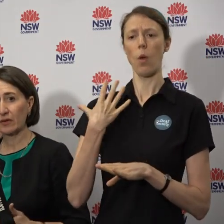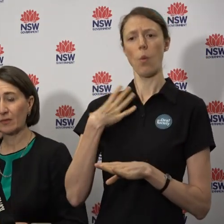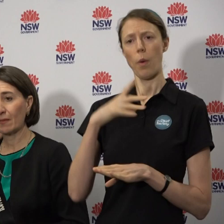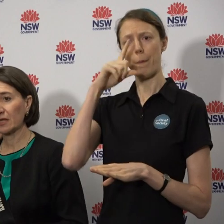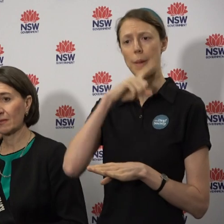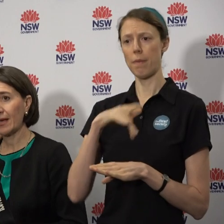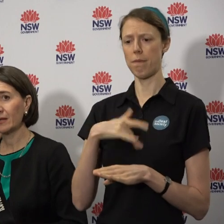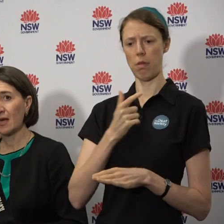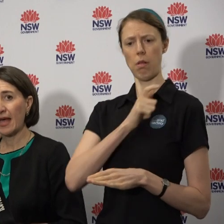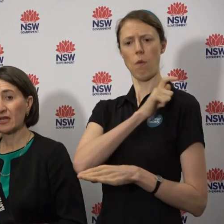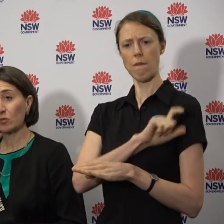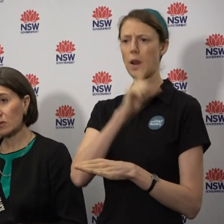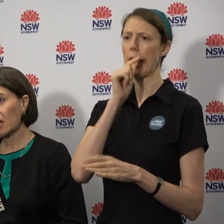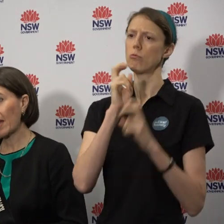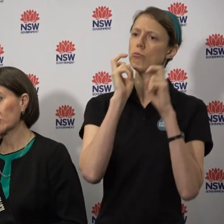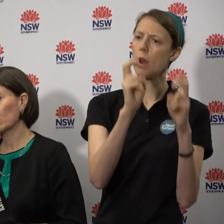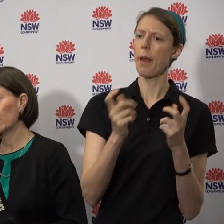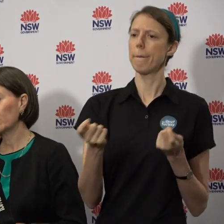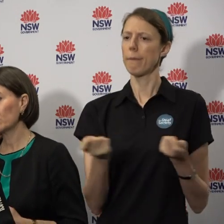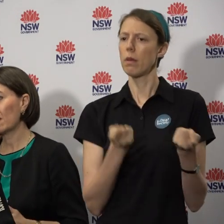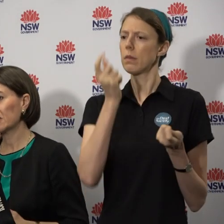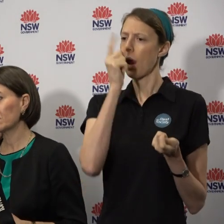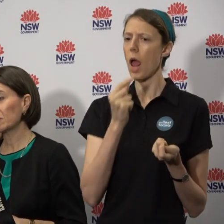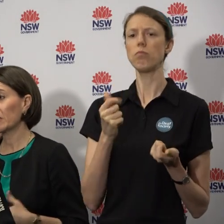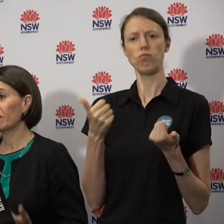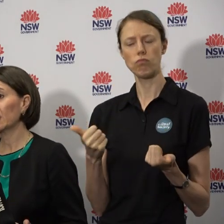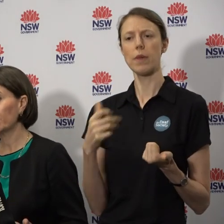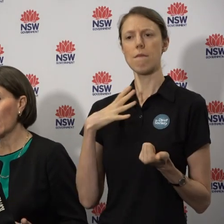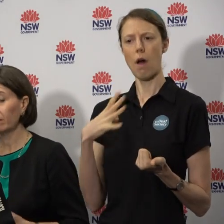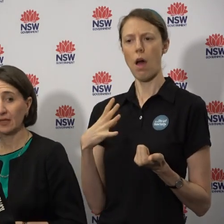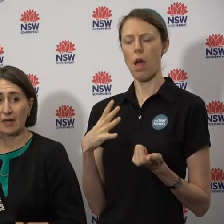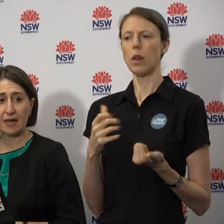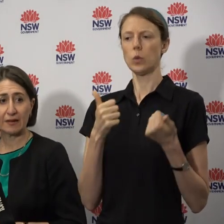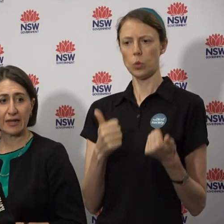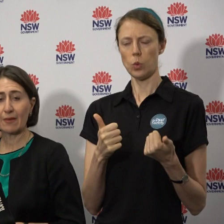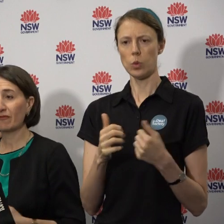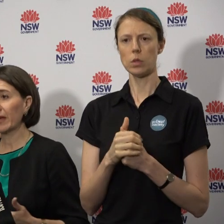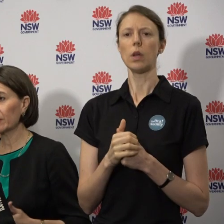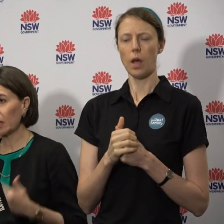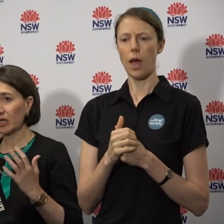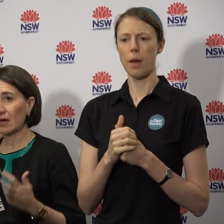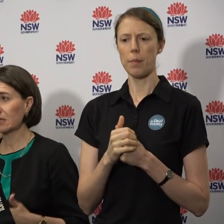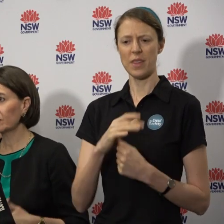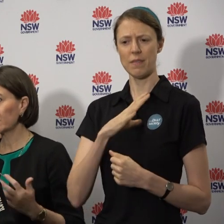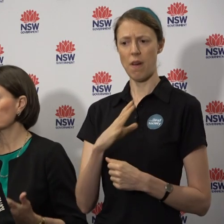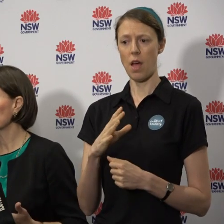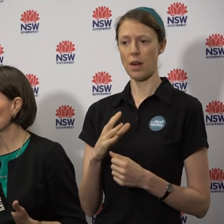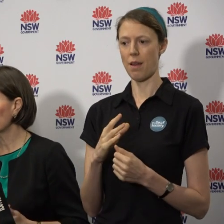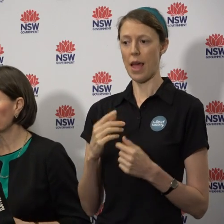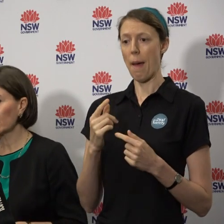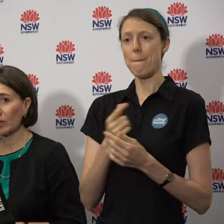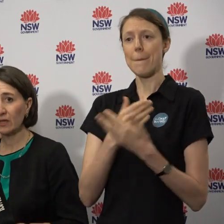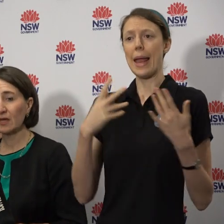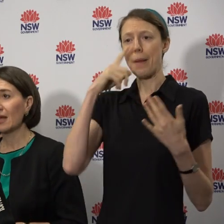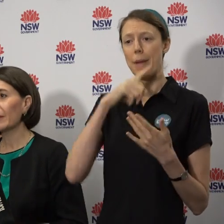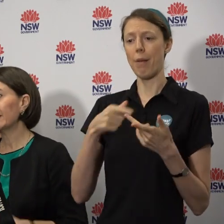already out there in the public domain, and to also make sure that if you do have symptoms but you're feeling fine, a number of people, including myself, tend to soldier on